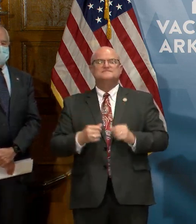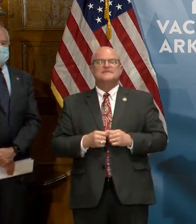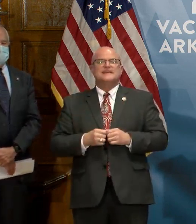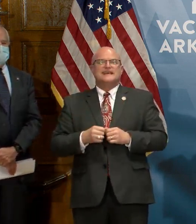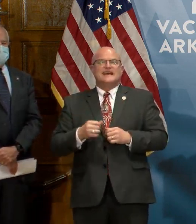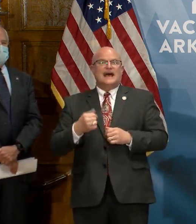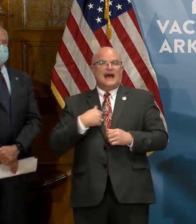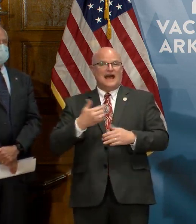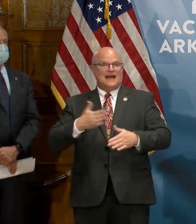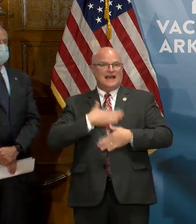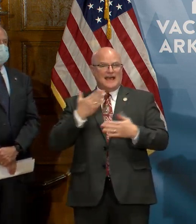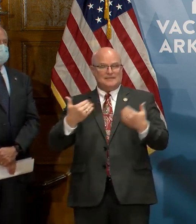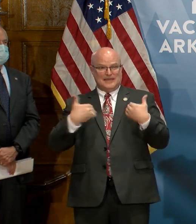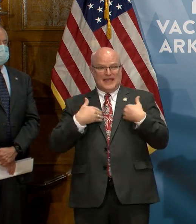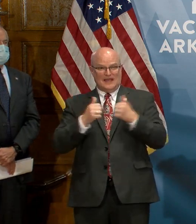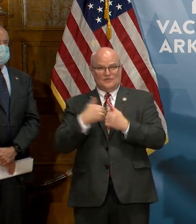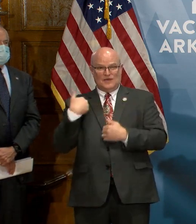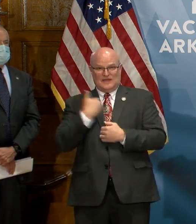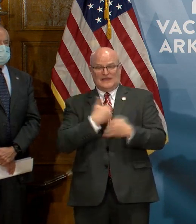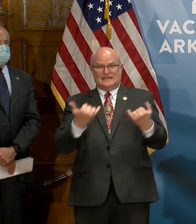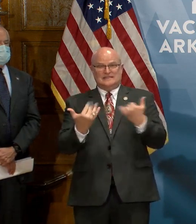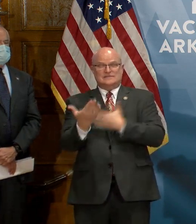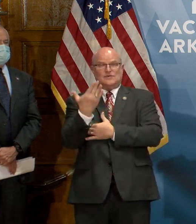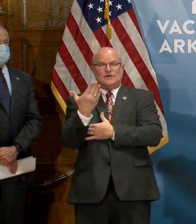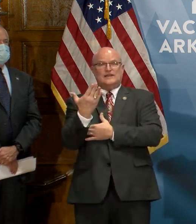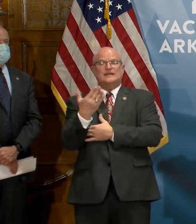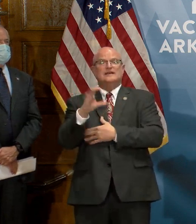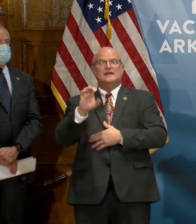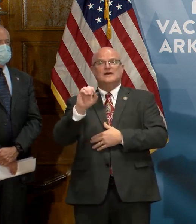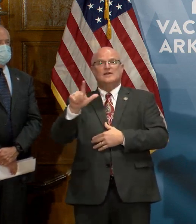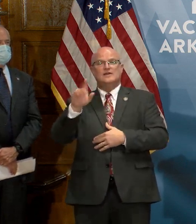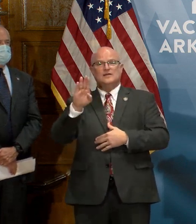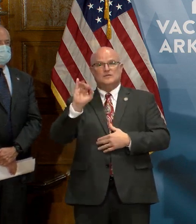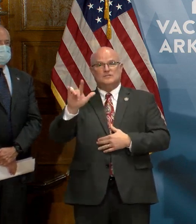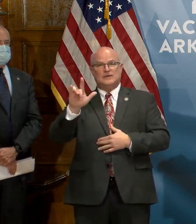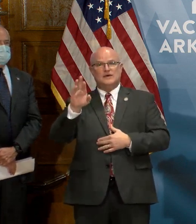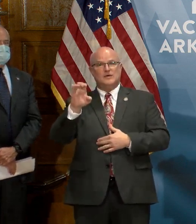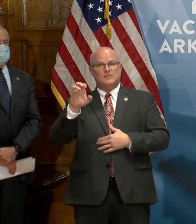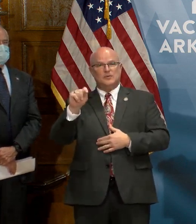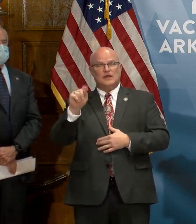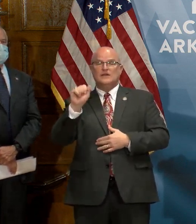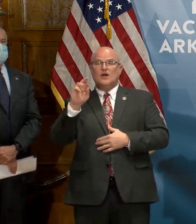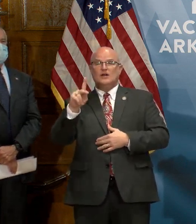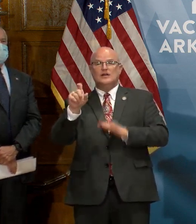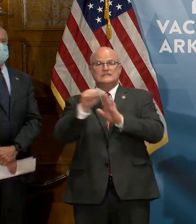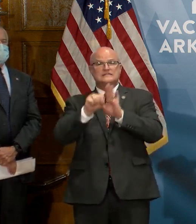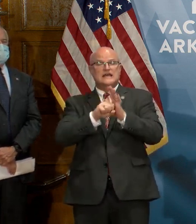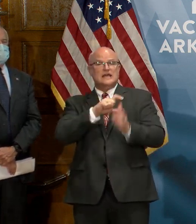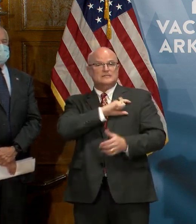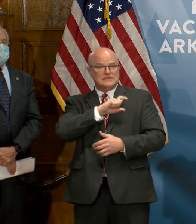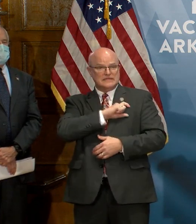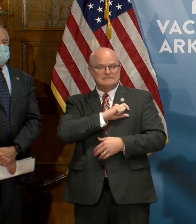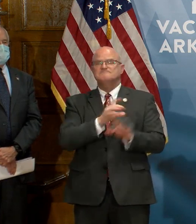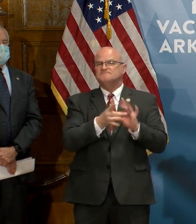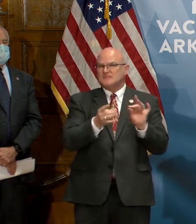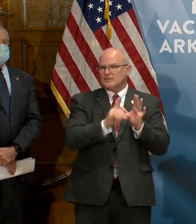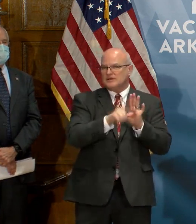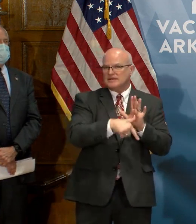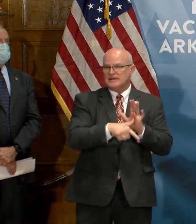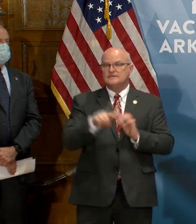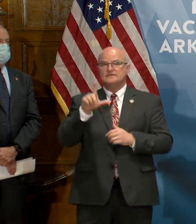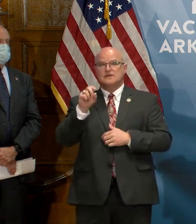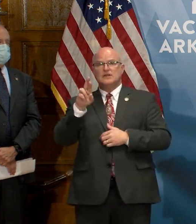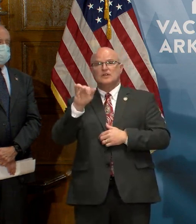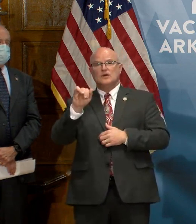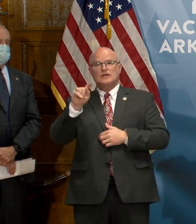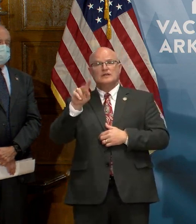way. I'm pleased to be joined this morning by Colonel Bill Bryant of the Arkansas State Police, who will have comments. We have